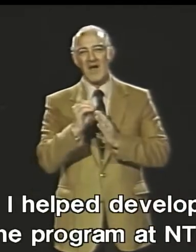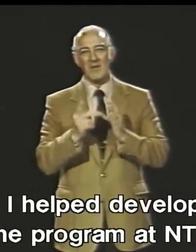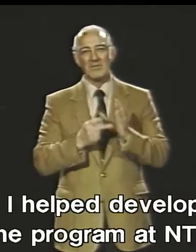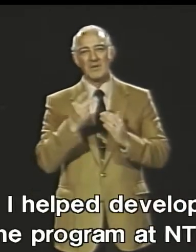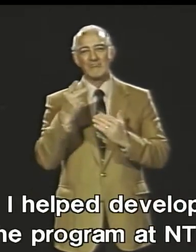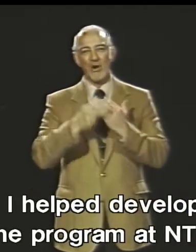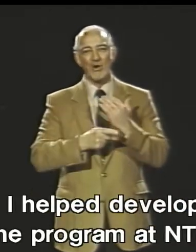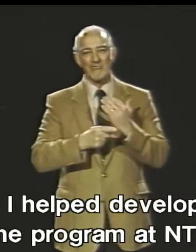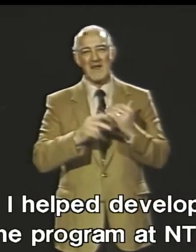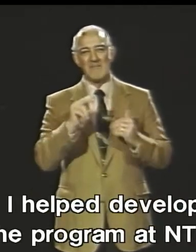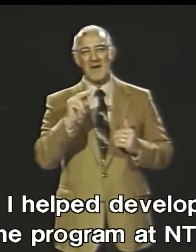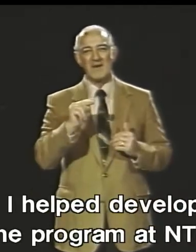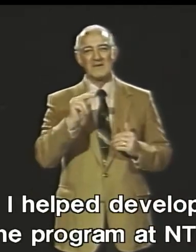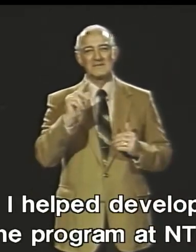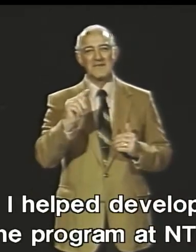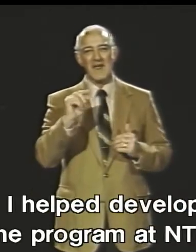I helped develop the programs at NTID,